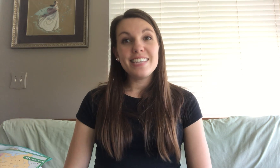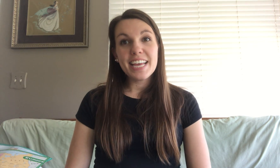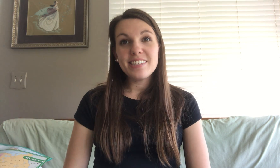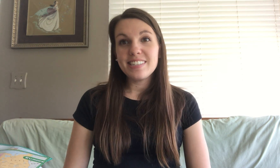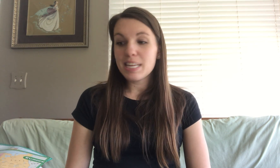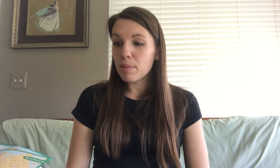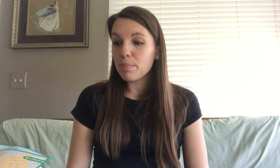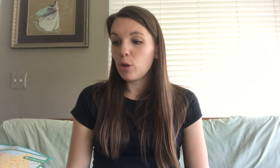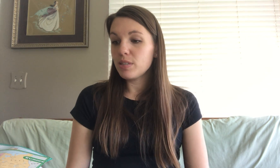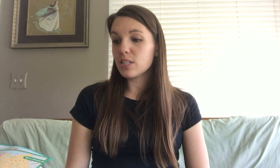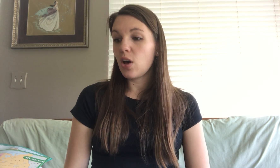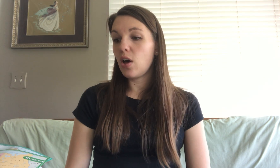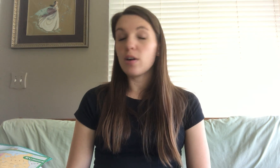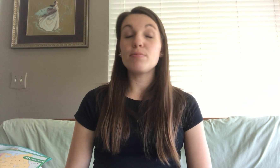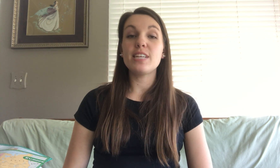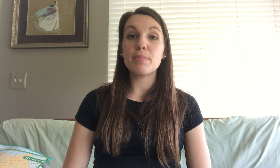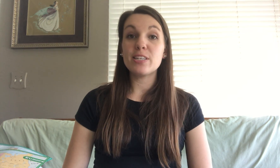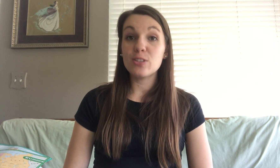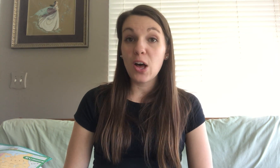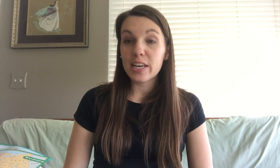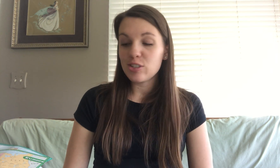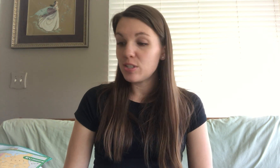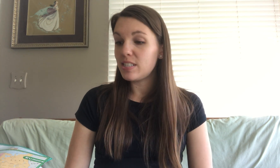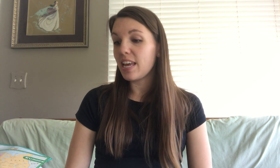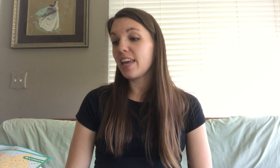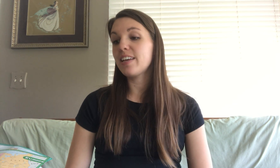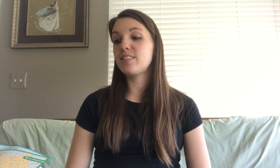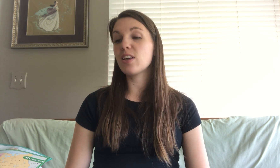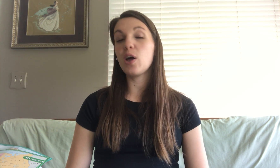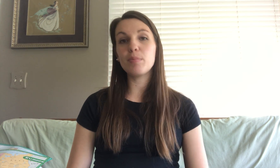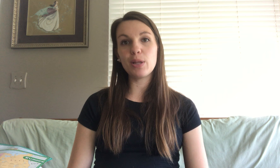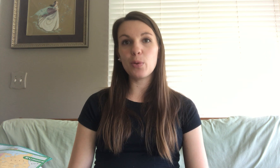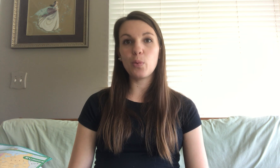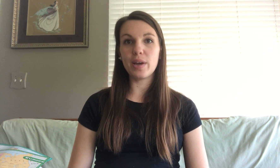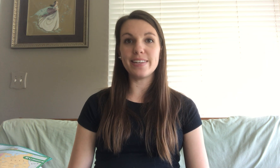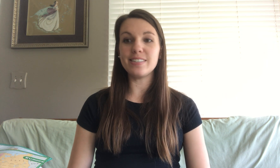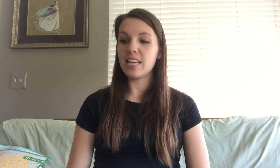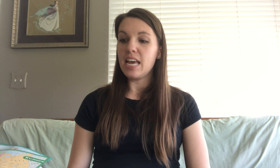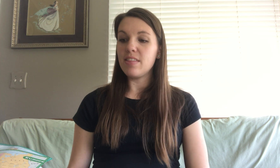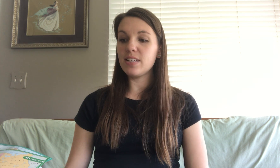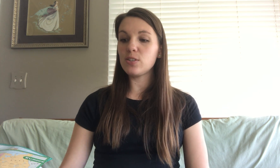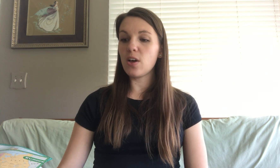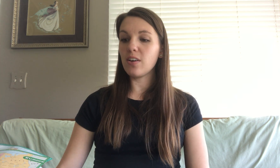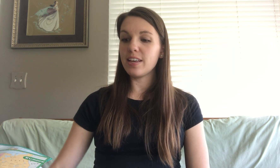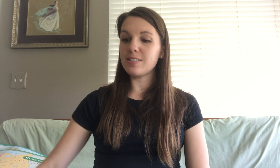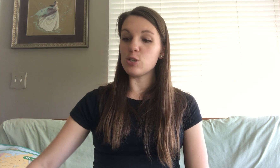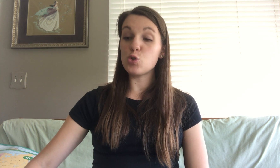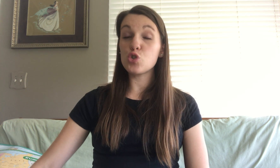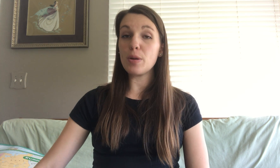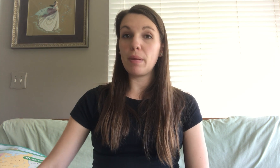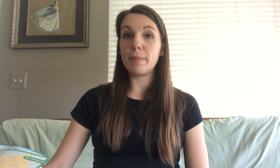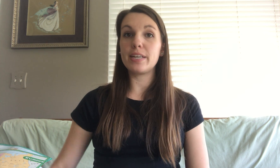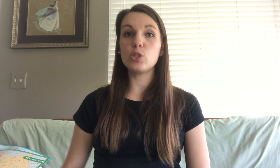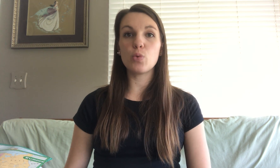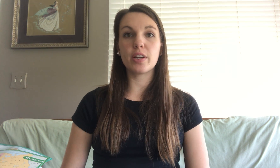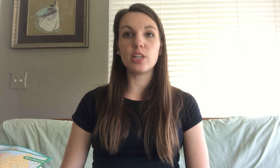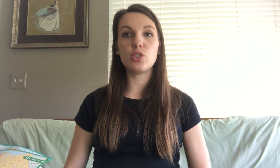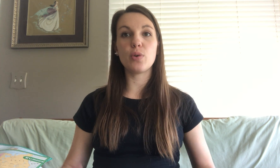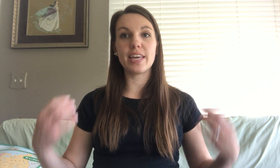Today's steady beat song is called Blow The Wind. This song is in triple meter so we're gonna do a